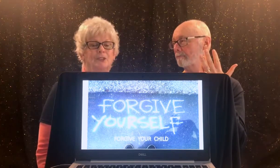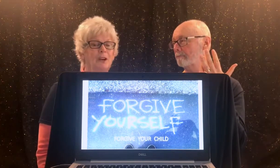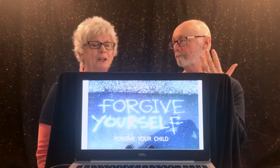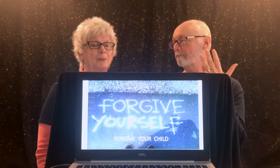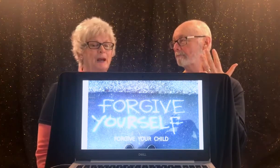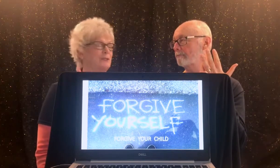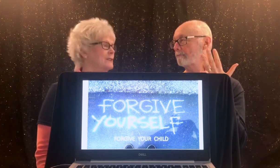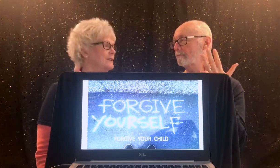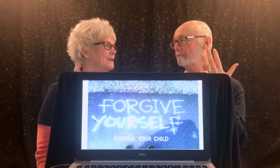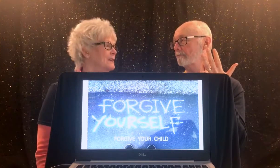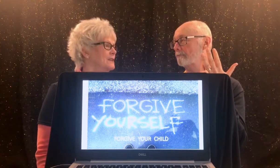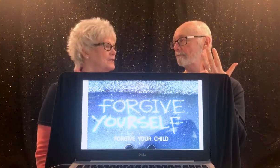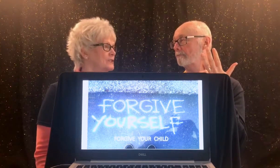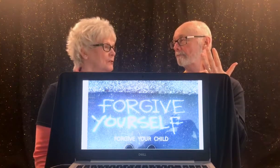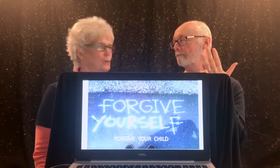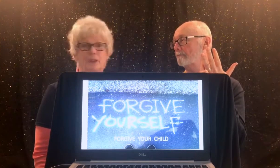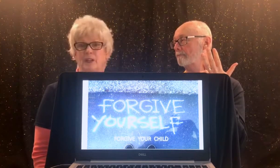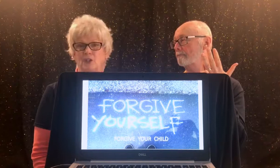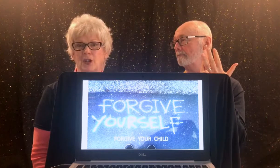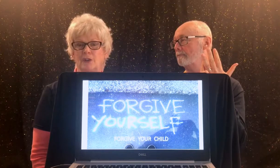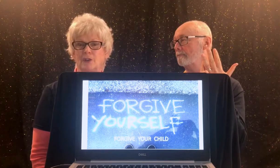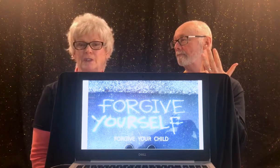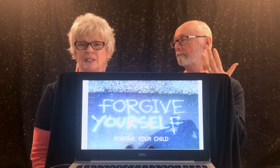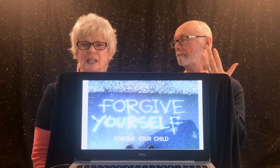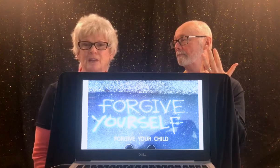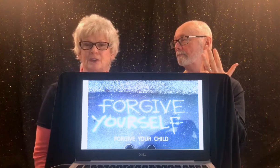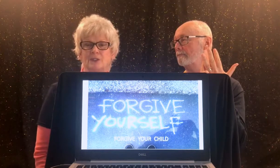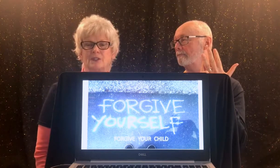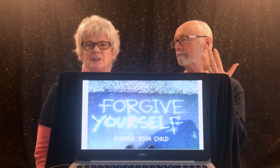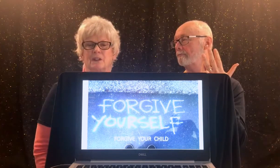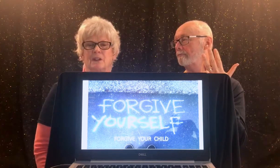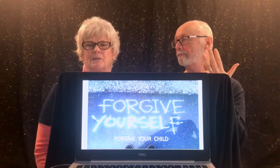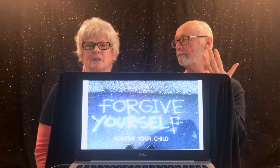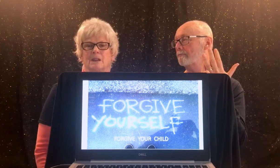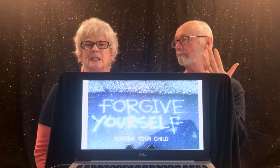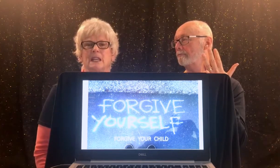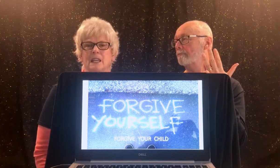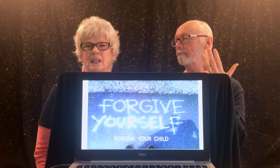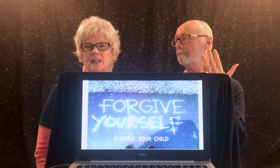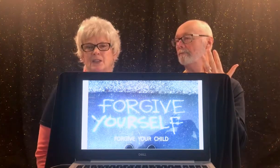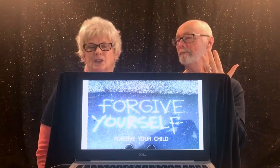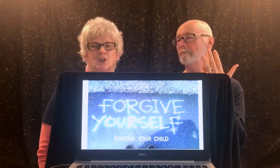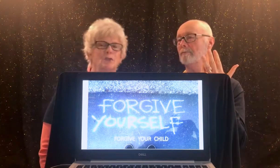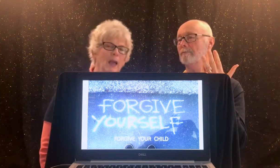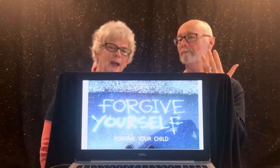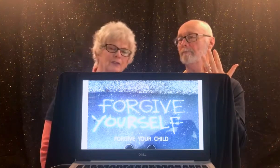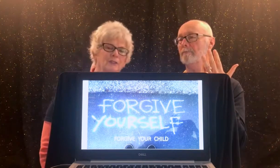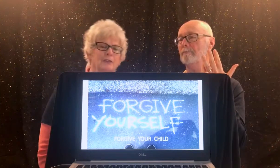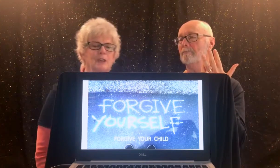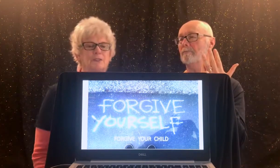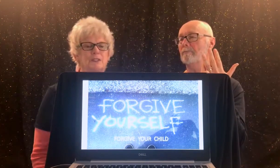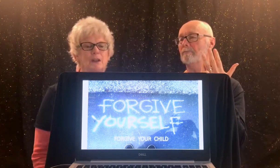Talk about this with each other and see if there's a need that you have to forgive